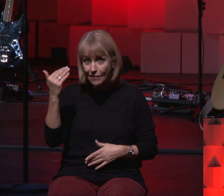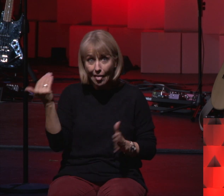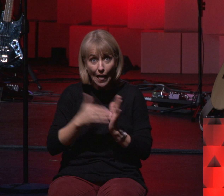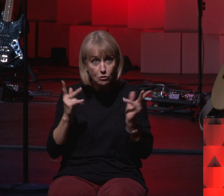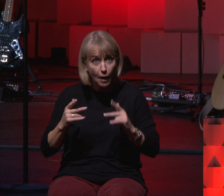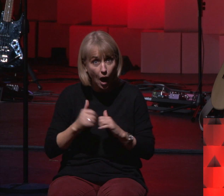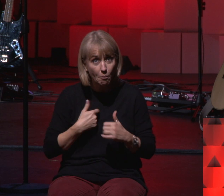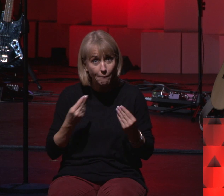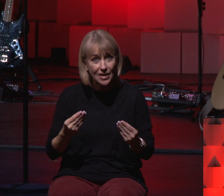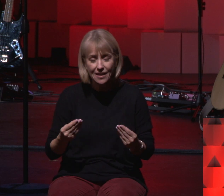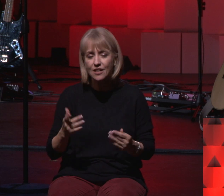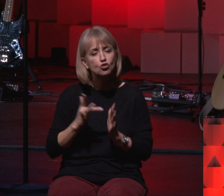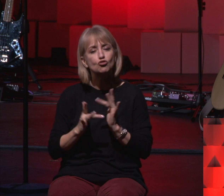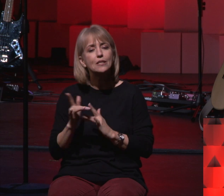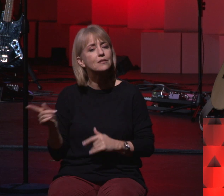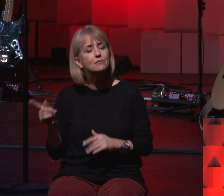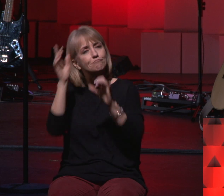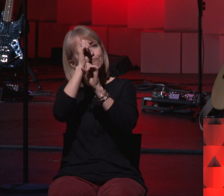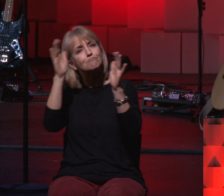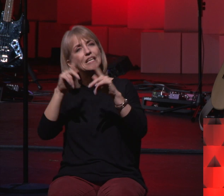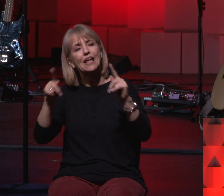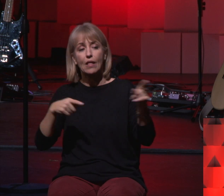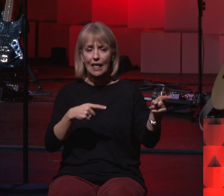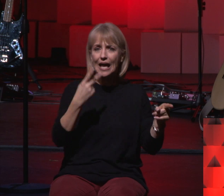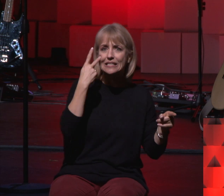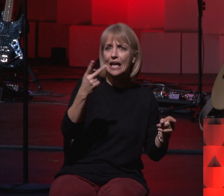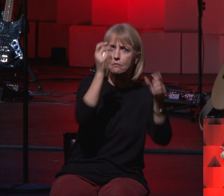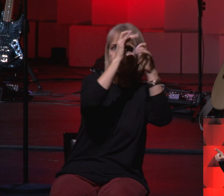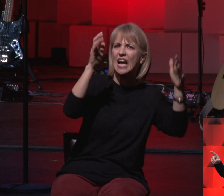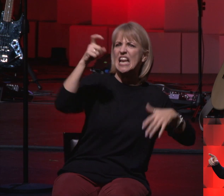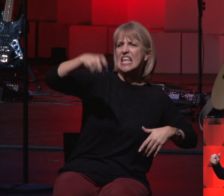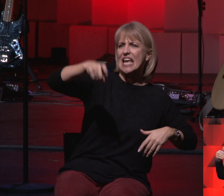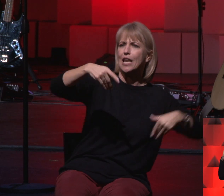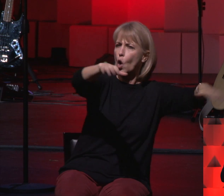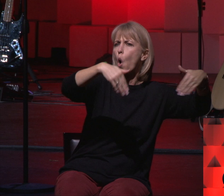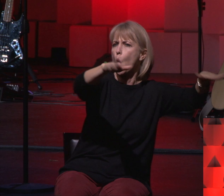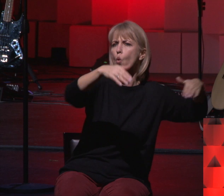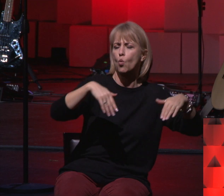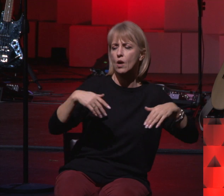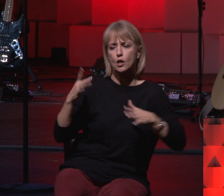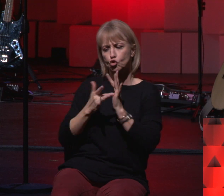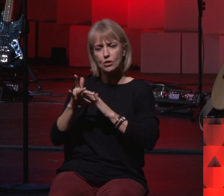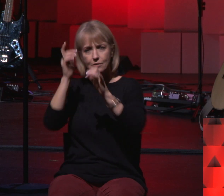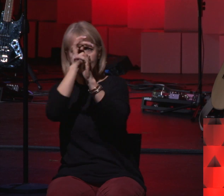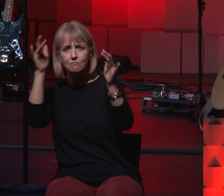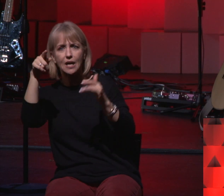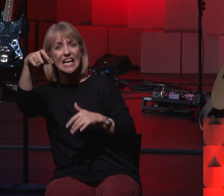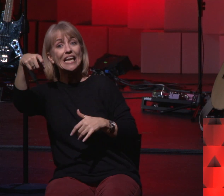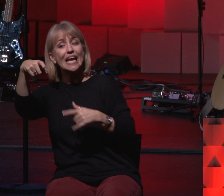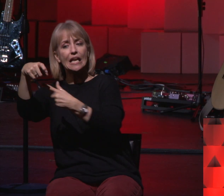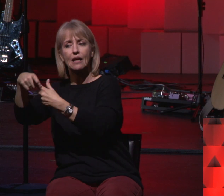Jesus saw it a little bit differently. They saw there's a need, send them away to go take care of it. Jesus saw this need, and